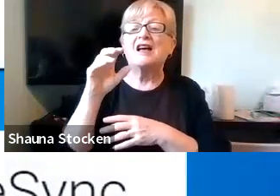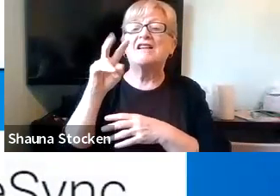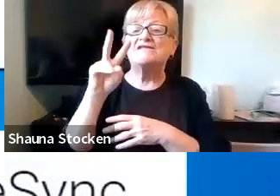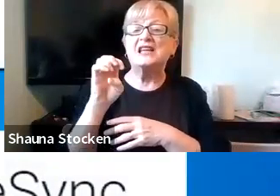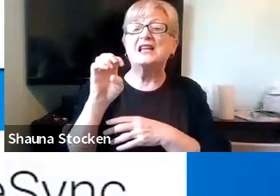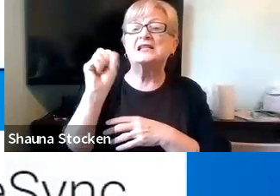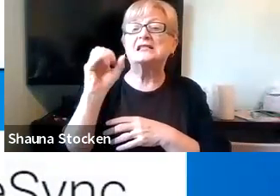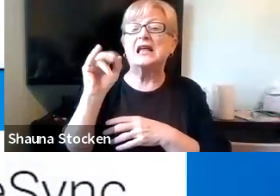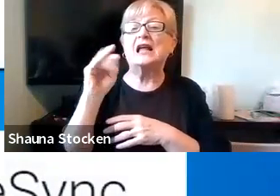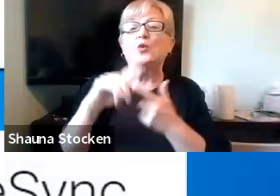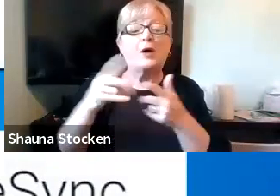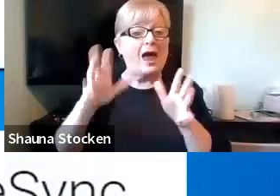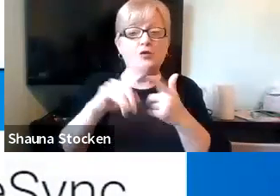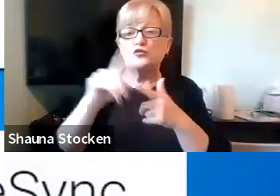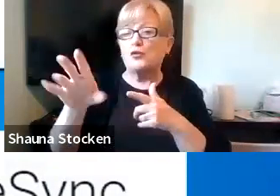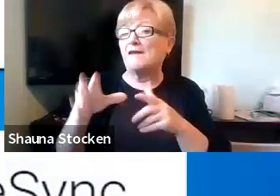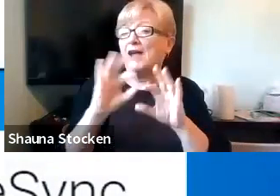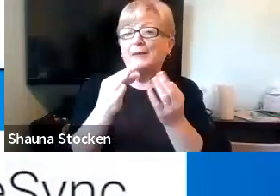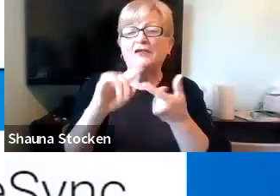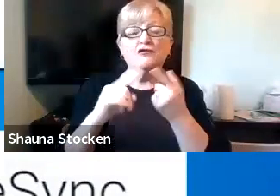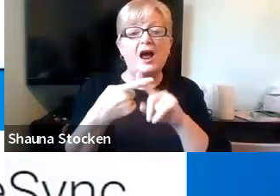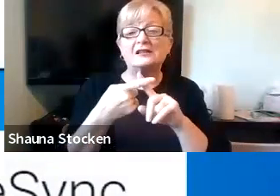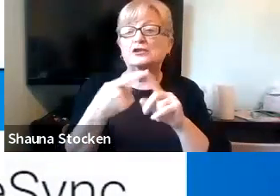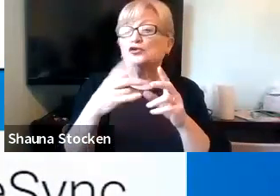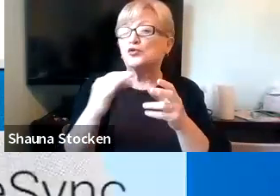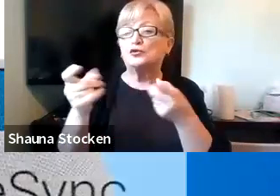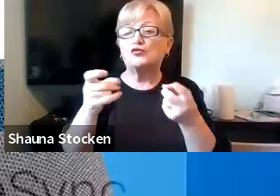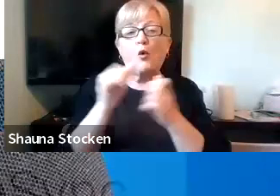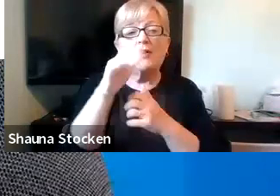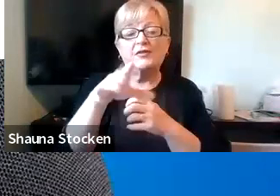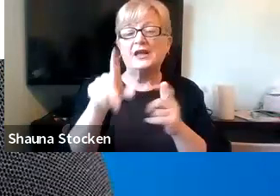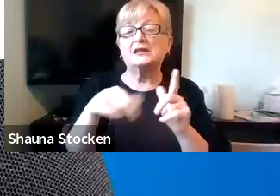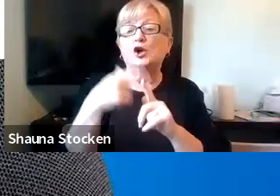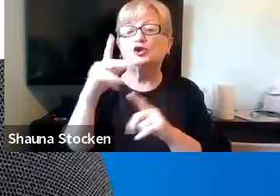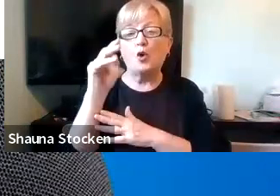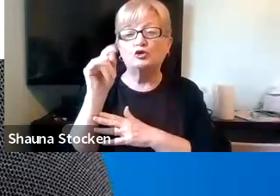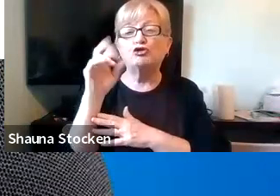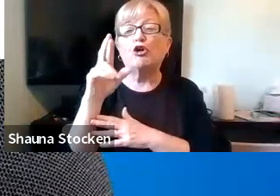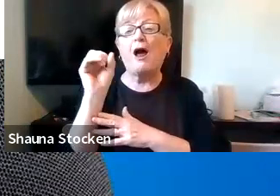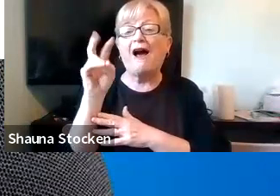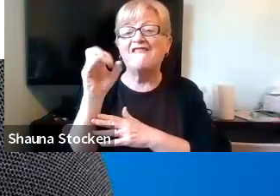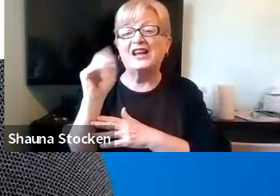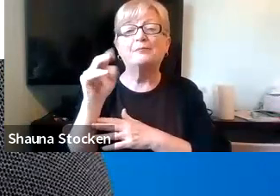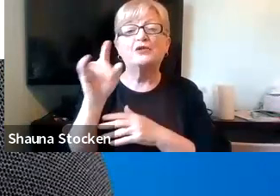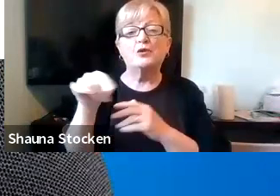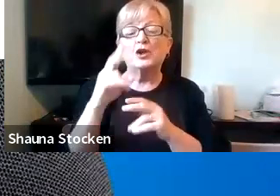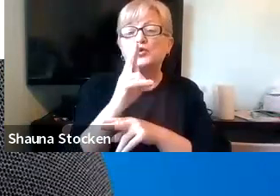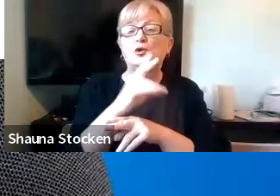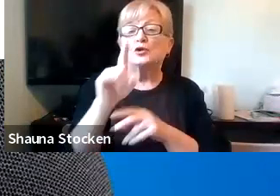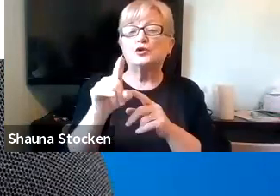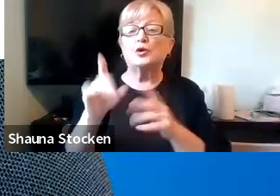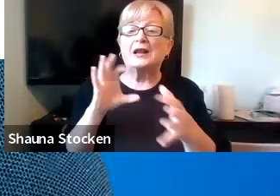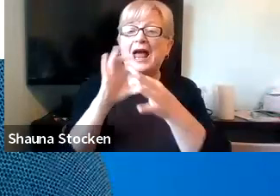also allow your family and friends to control this air fryer toaster oven. You can use the vSync app to connect this smart oven to